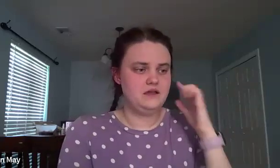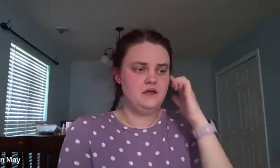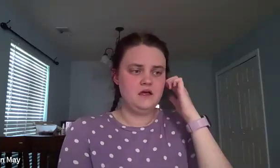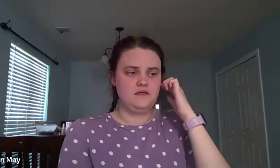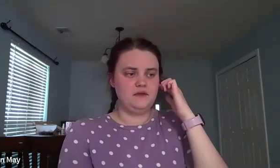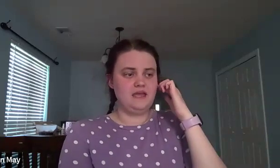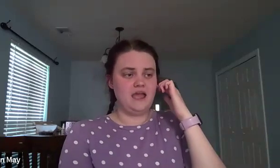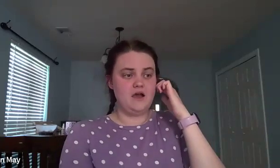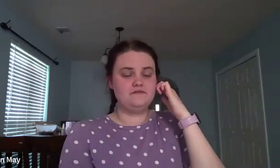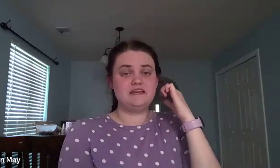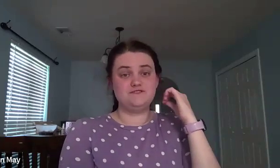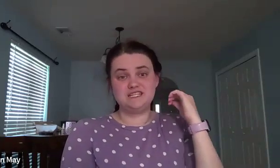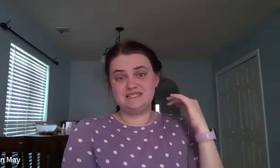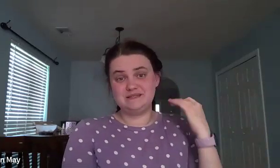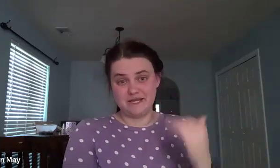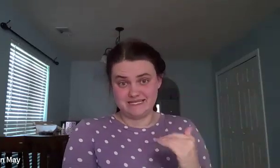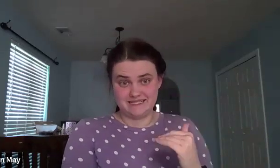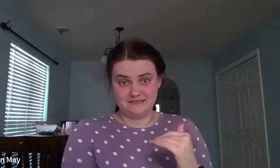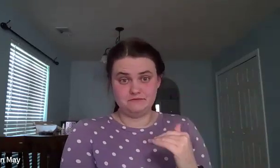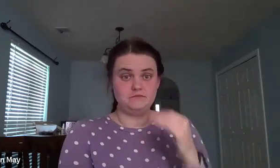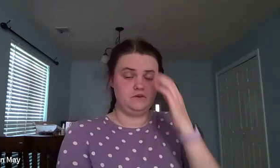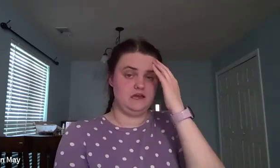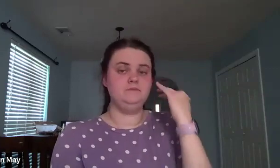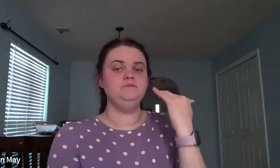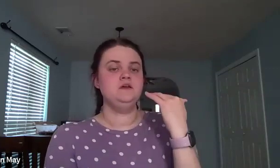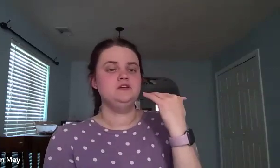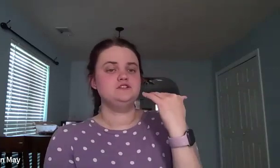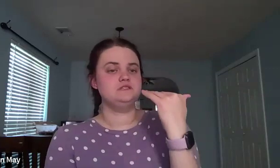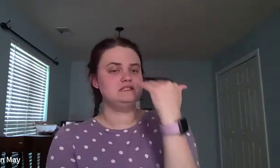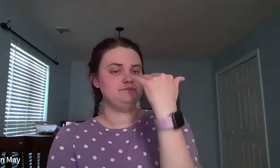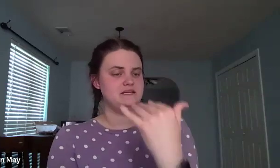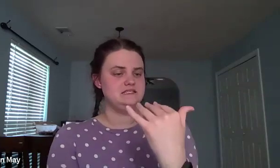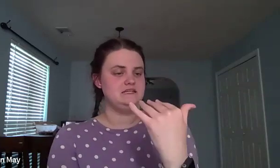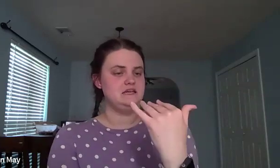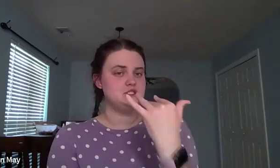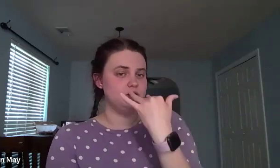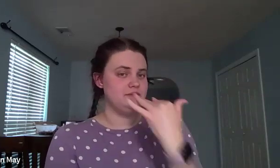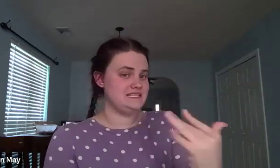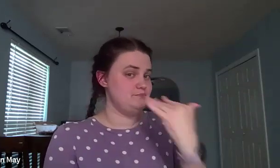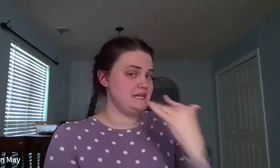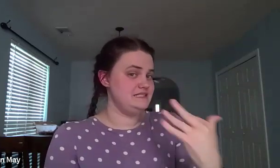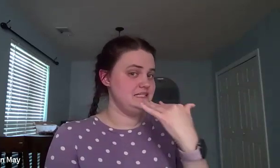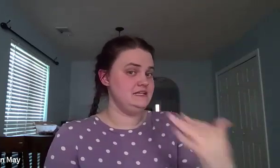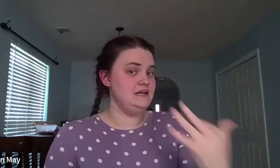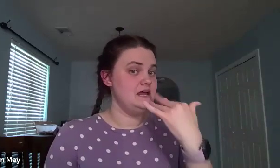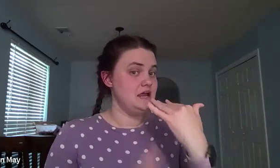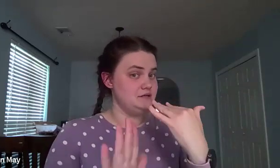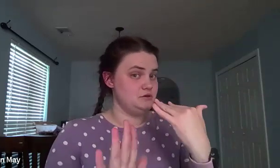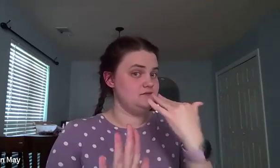Okay. Then we have the sign for spicy. Okay. So spicy is going to be spicy. I'm showing it